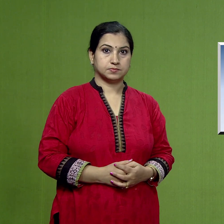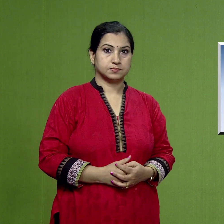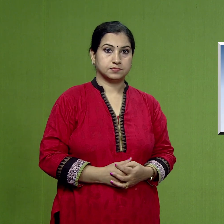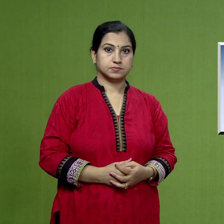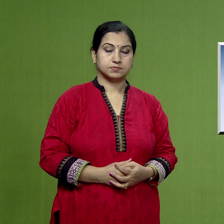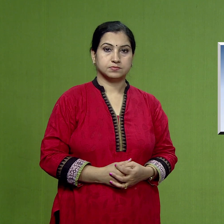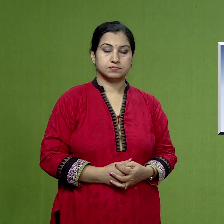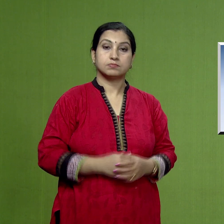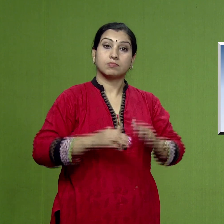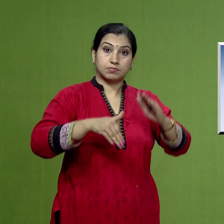Therefore,